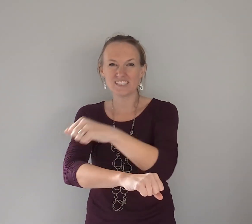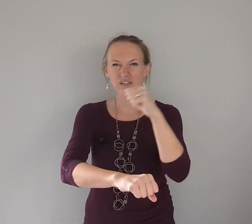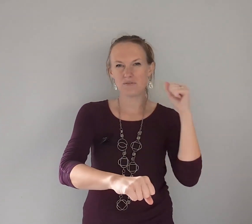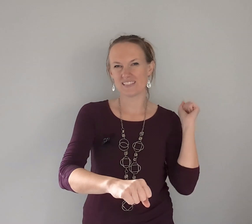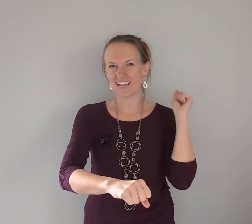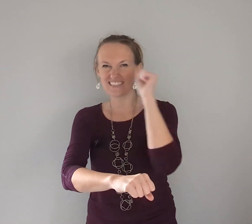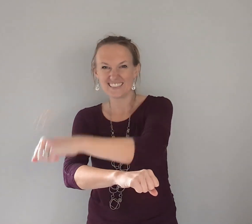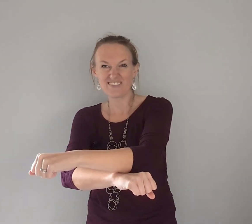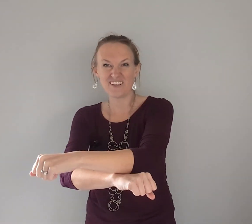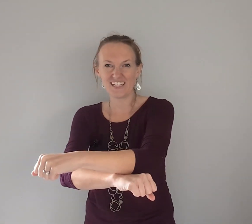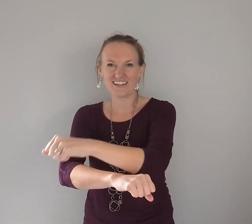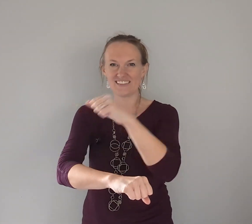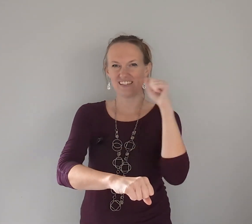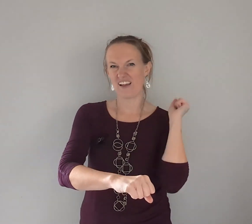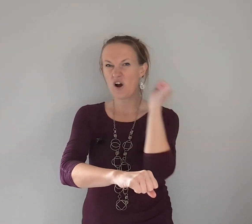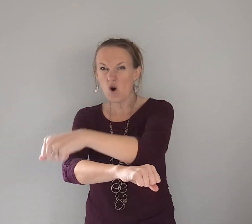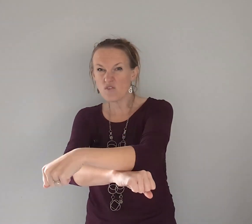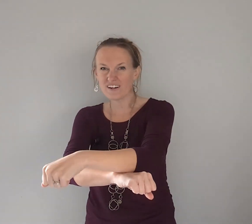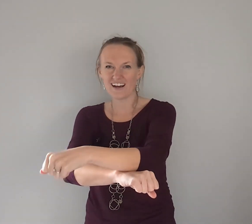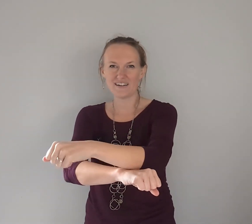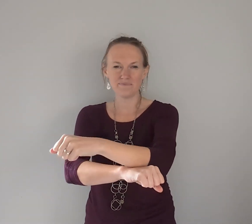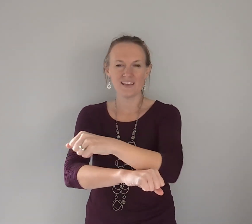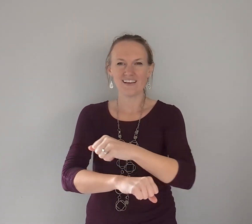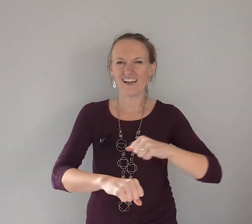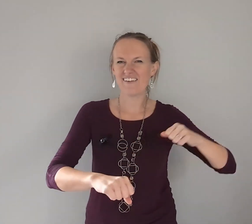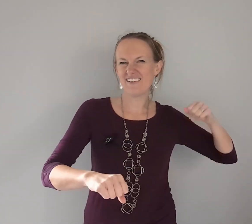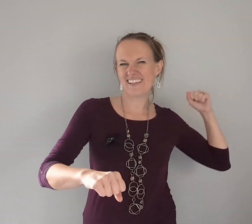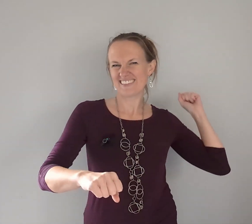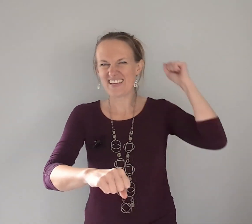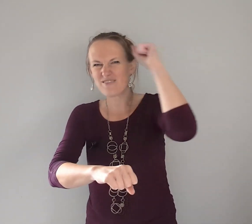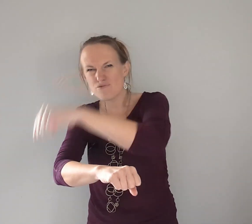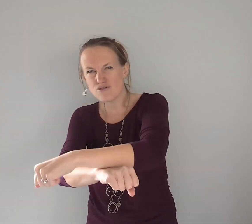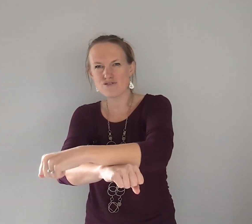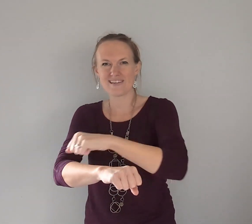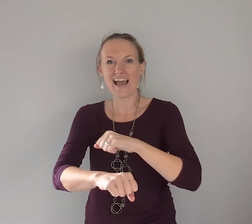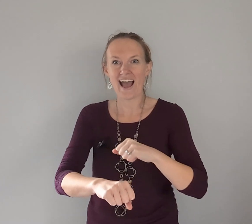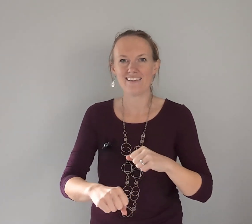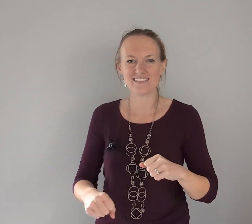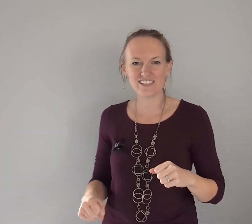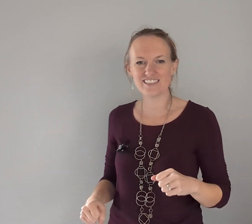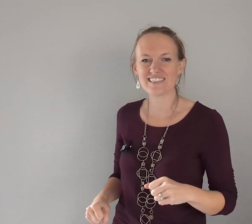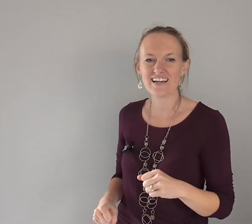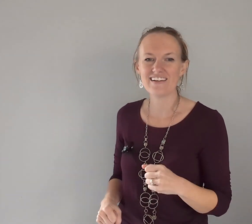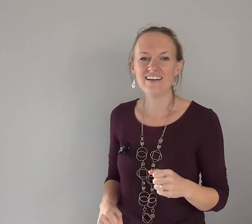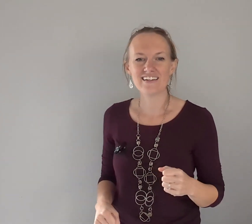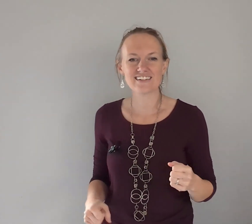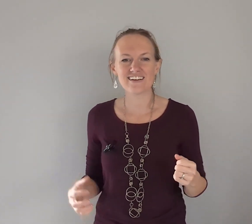like when we signed defeated yesterday. Overcome. And I really like to make, yeah, it's a good sign because our God